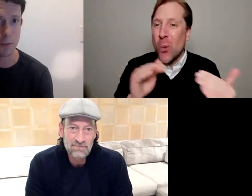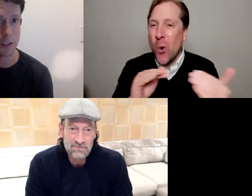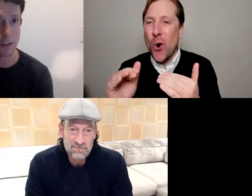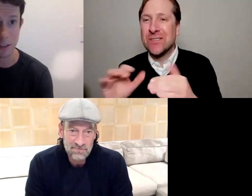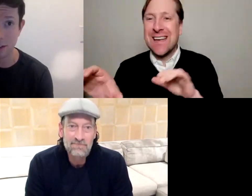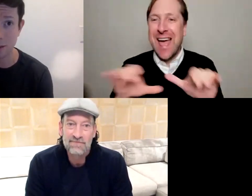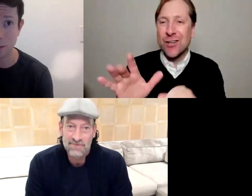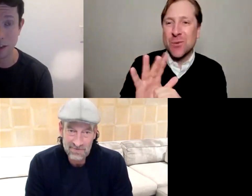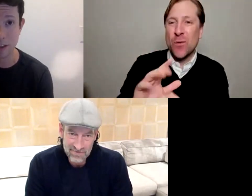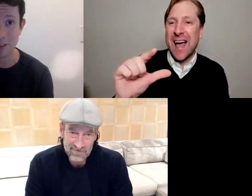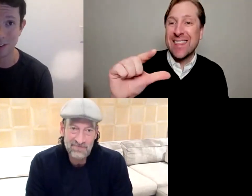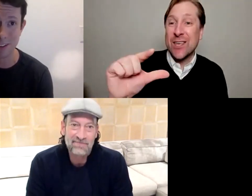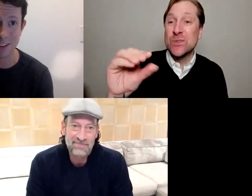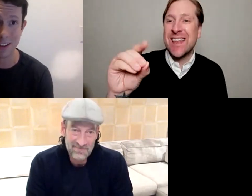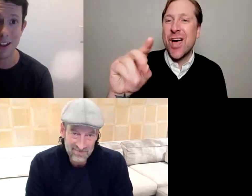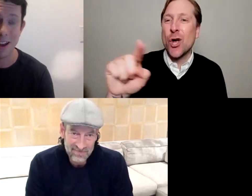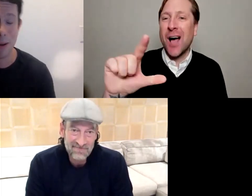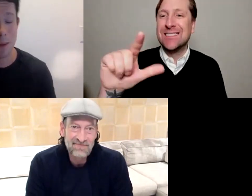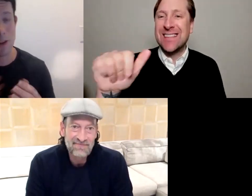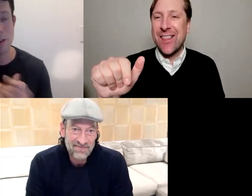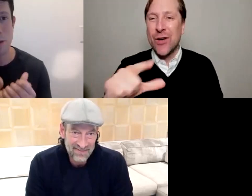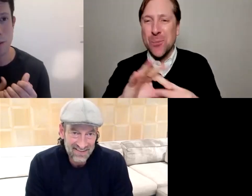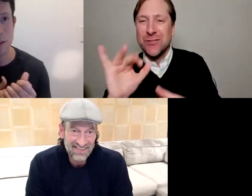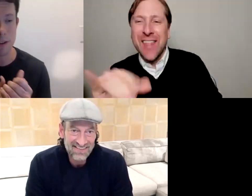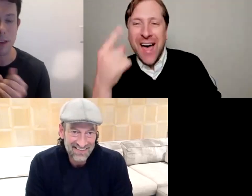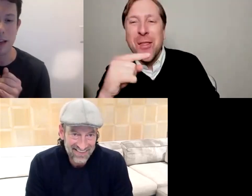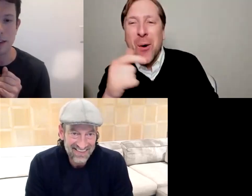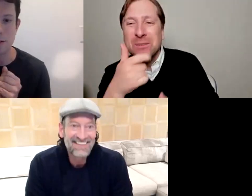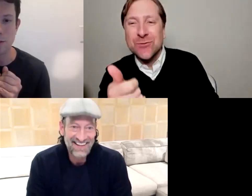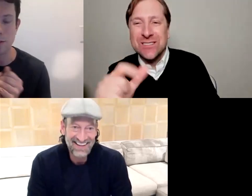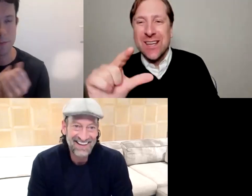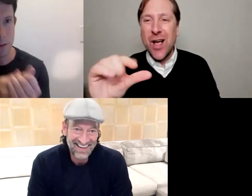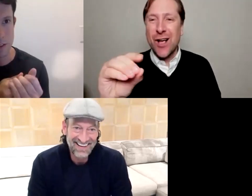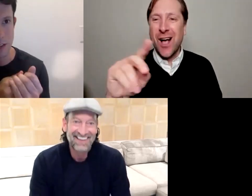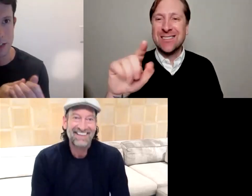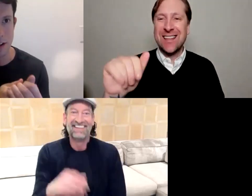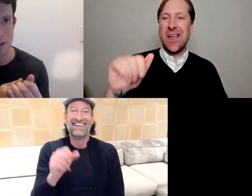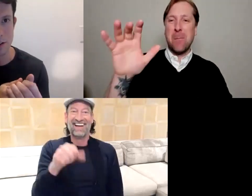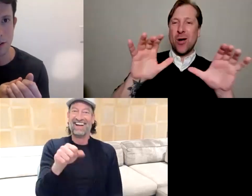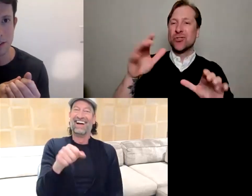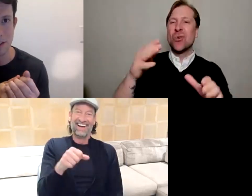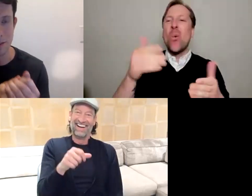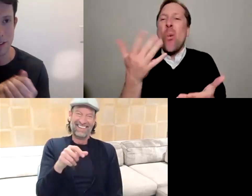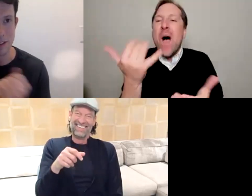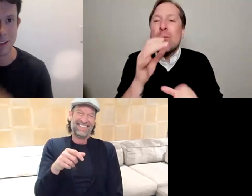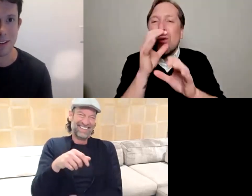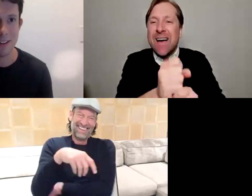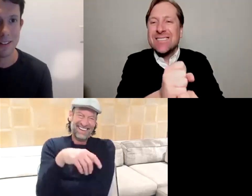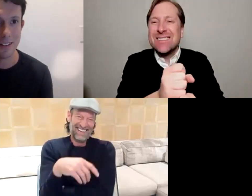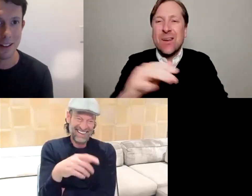I think you mentioned Godzilla, which I think is very interesting. And I'm curious what it was about that you sort of first latched onto as something